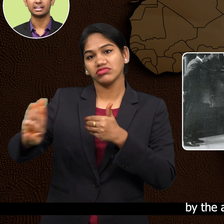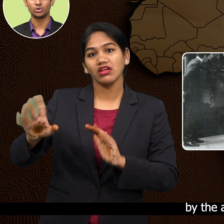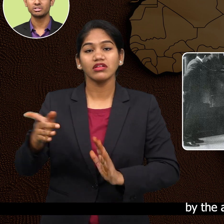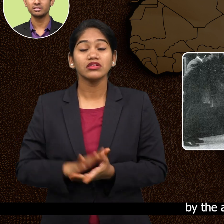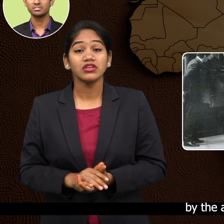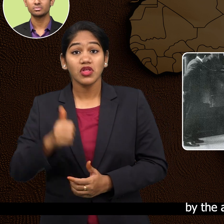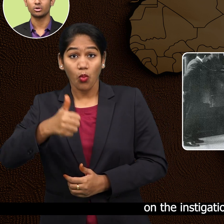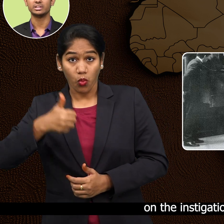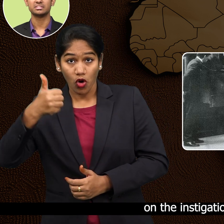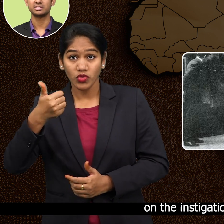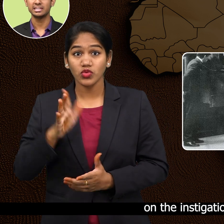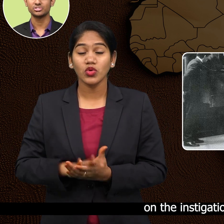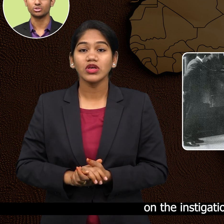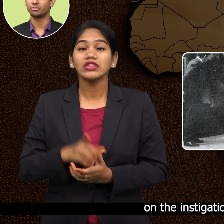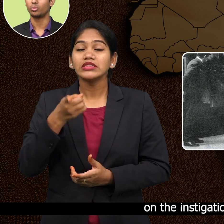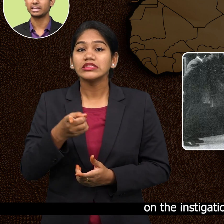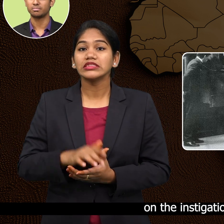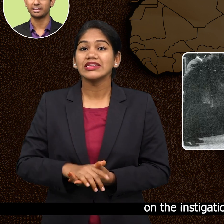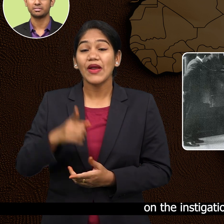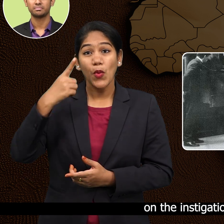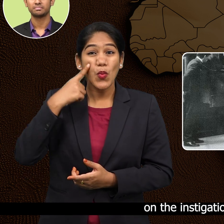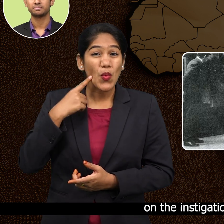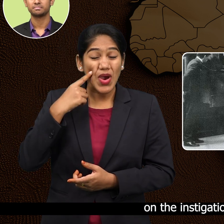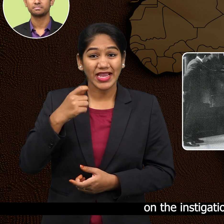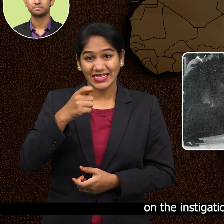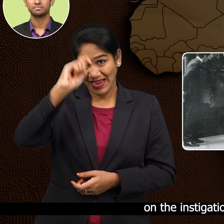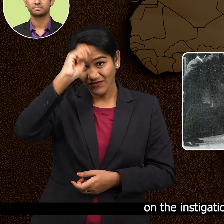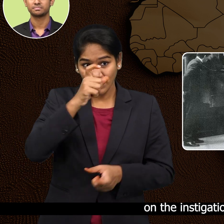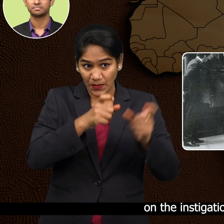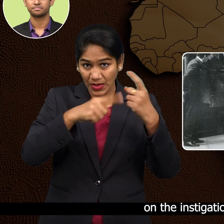by the authorities on the instigation of a white man.